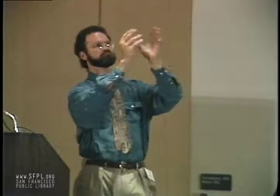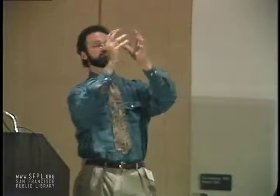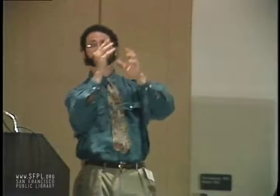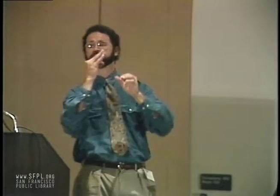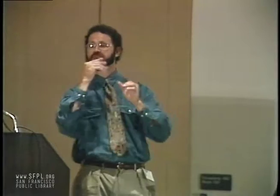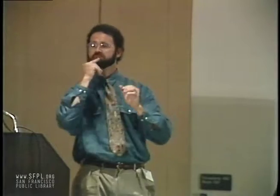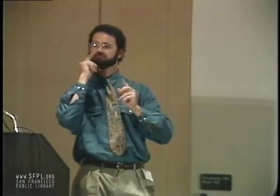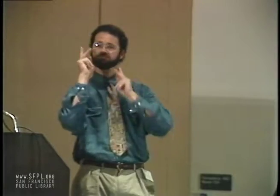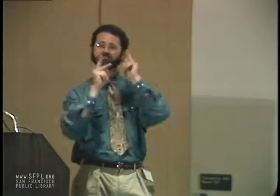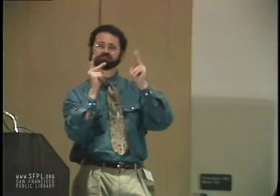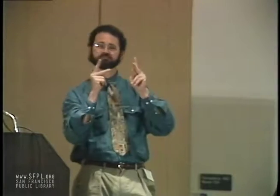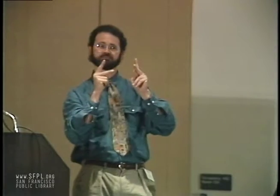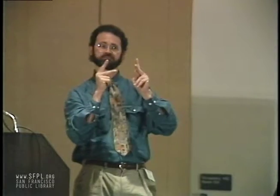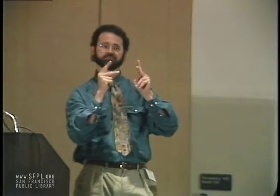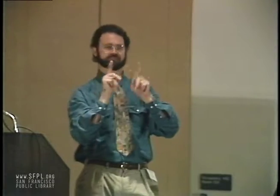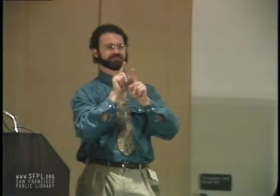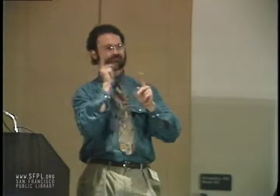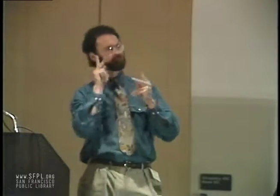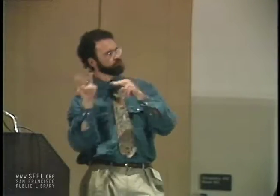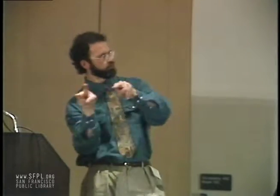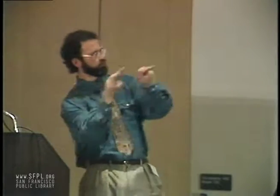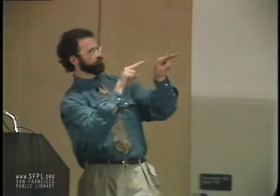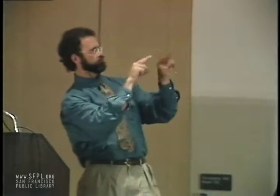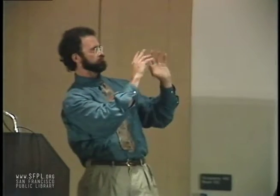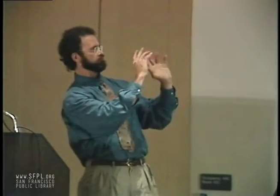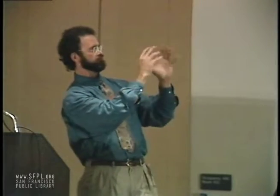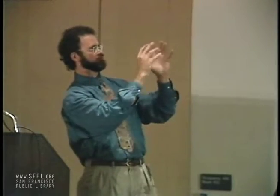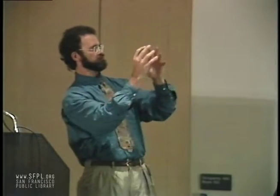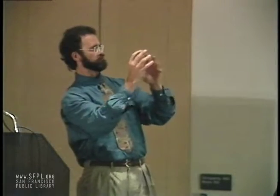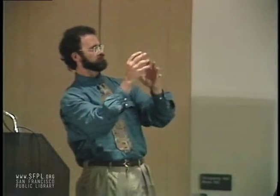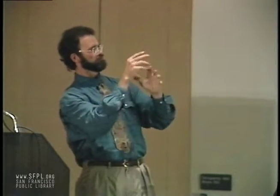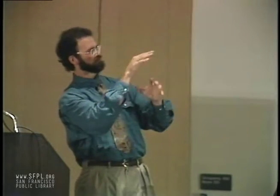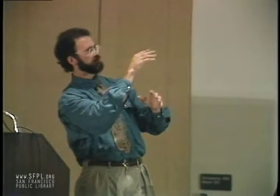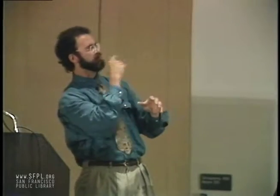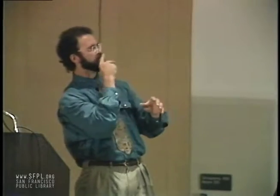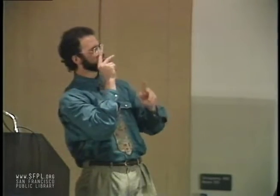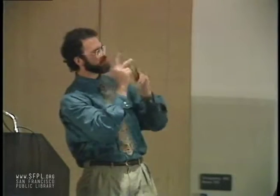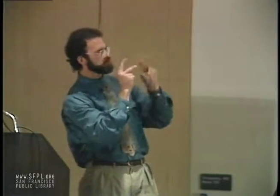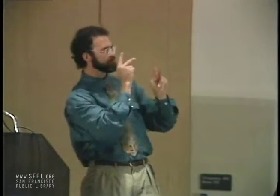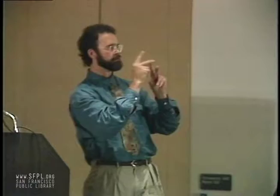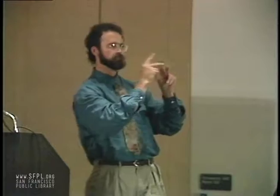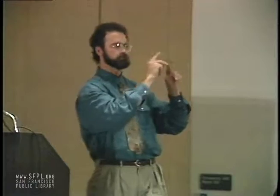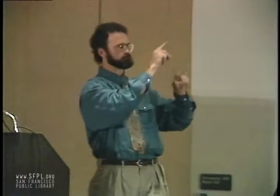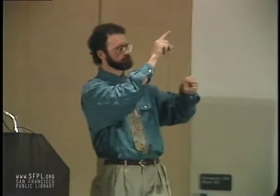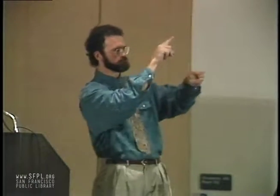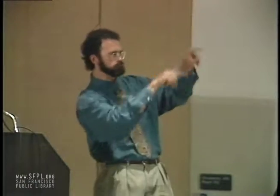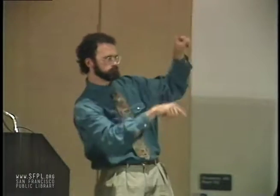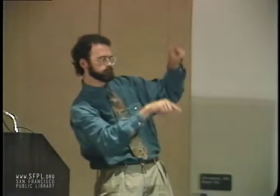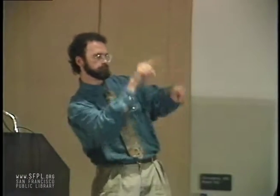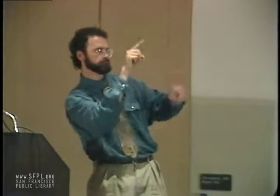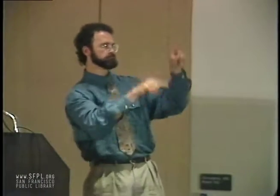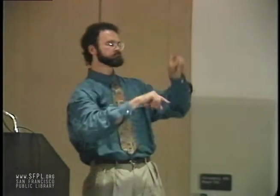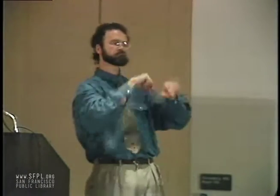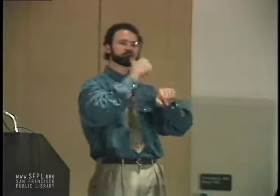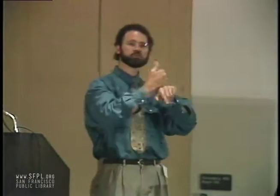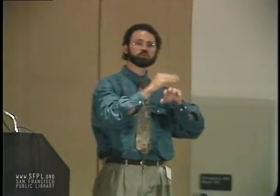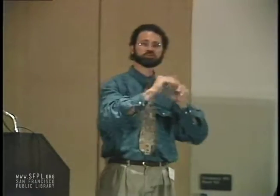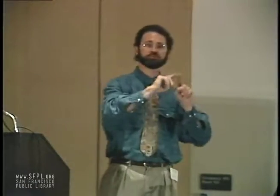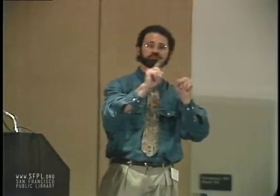Now, I'd like to identify some of the categories of hearing people from the view of a deaf person, and to